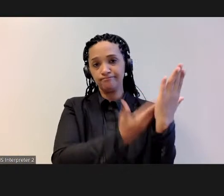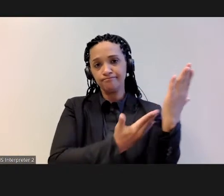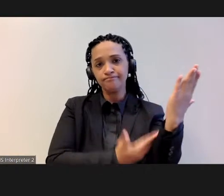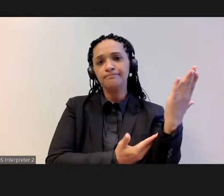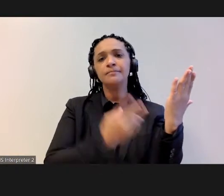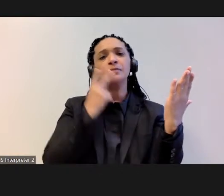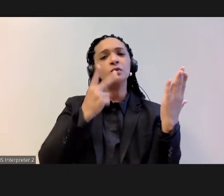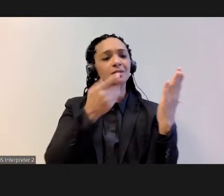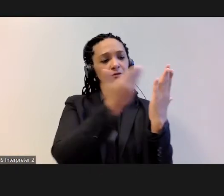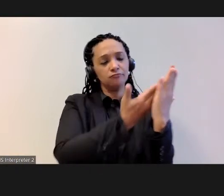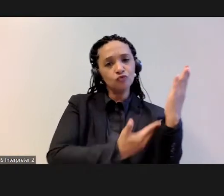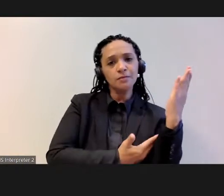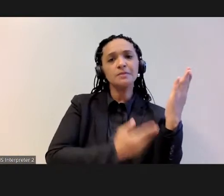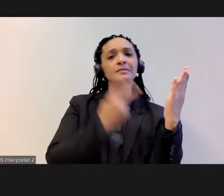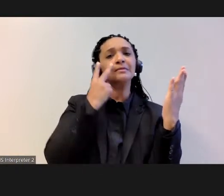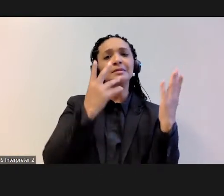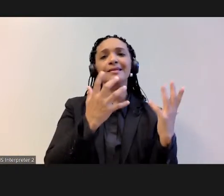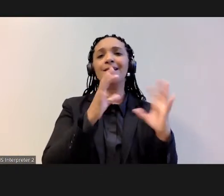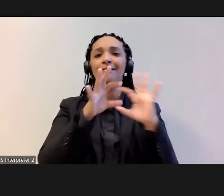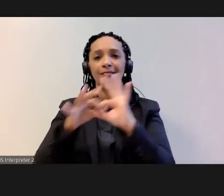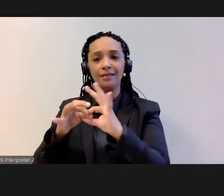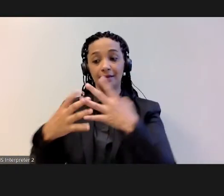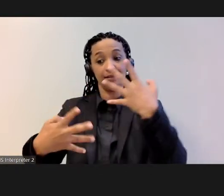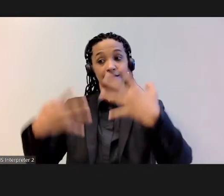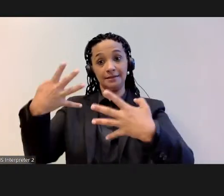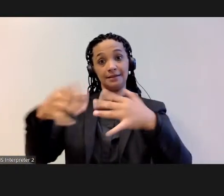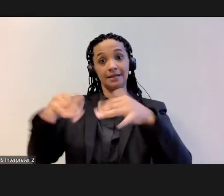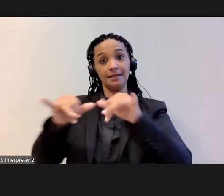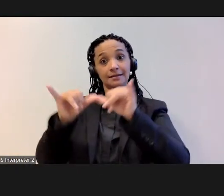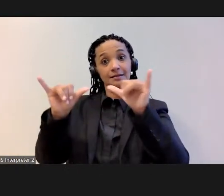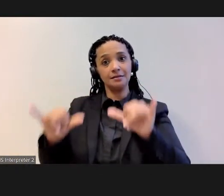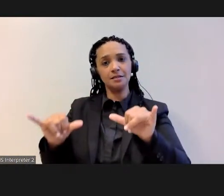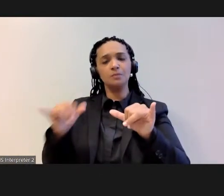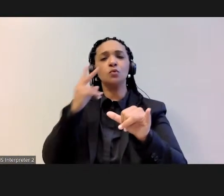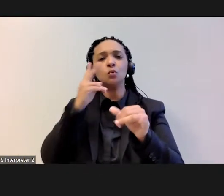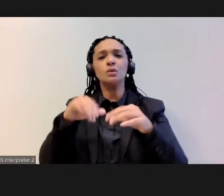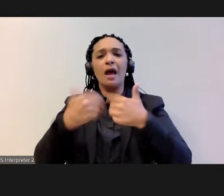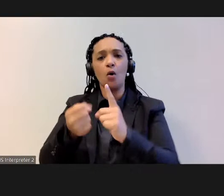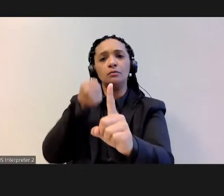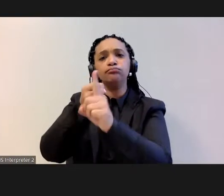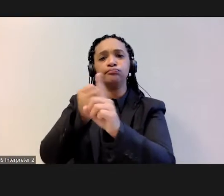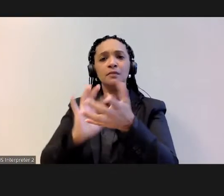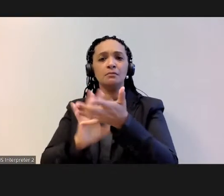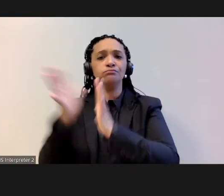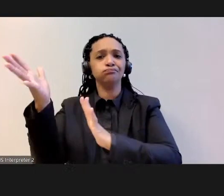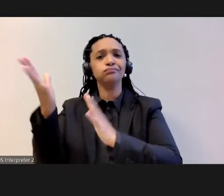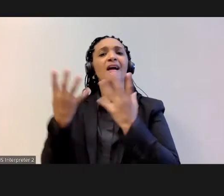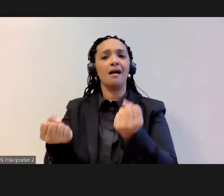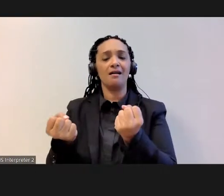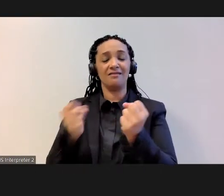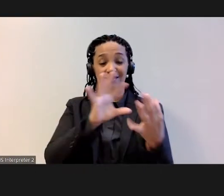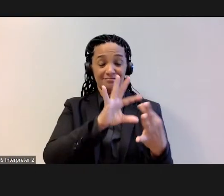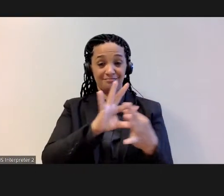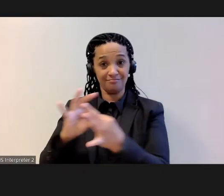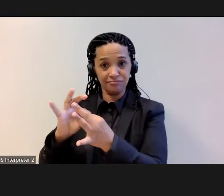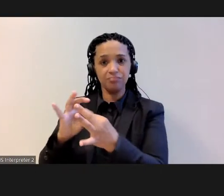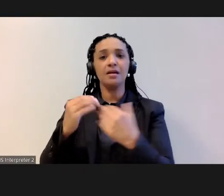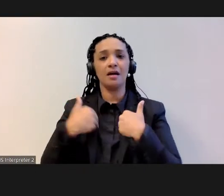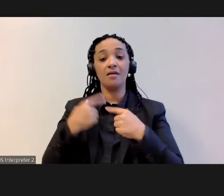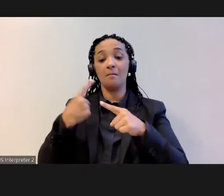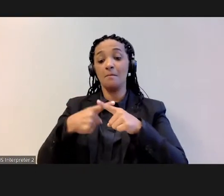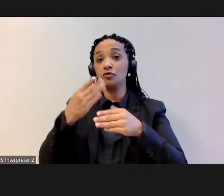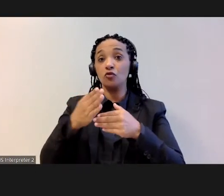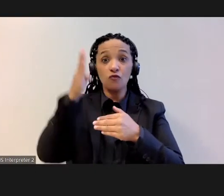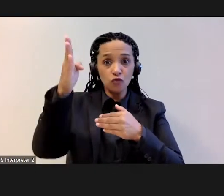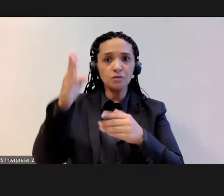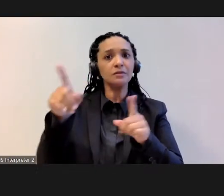data systems in relation to the multiple shocks that we continue to face and also that we'll be facing in the